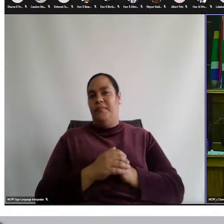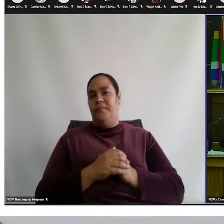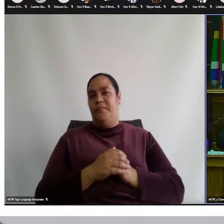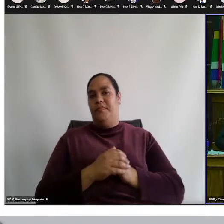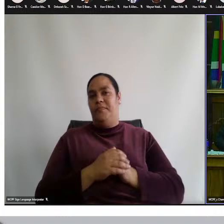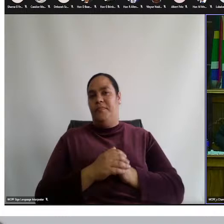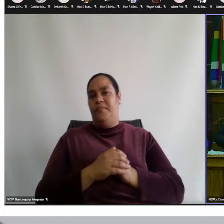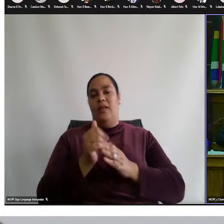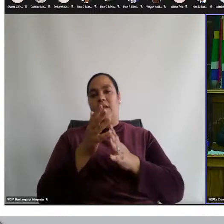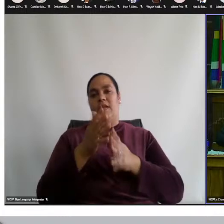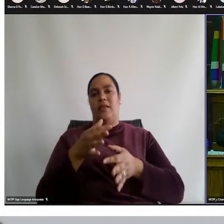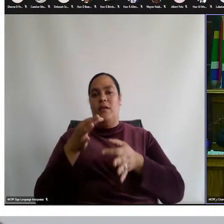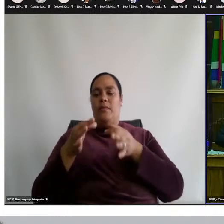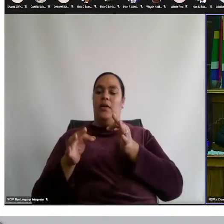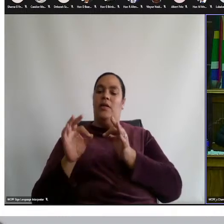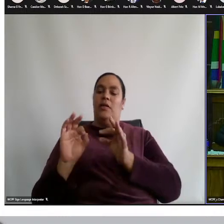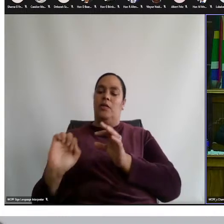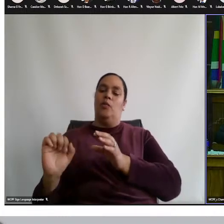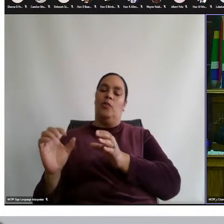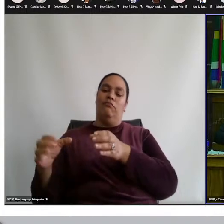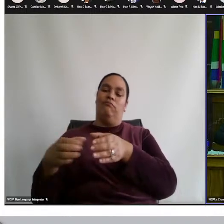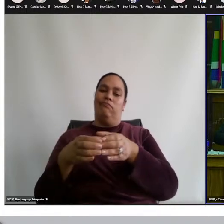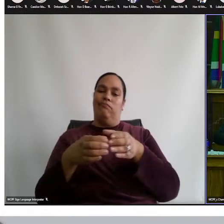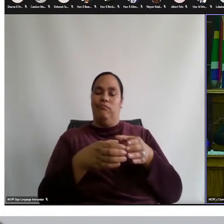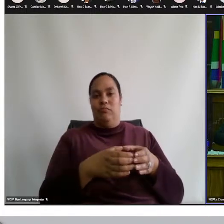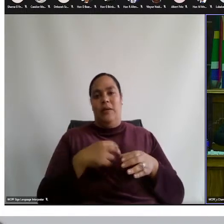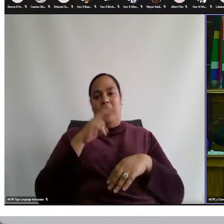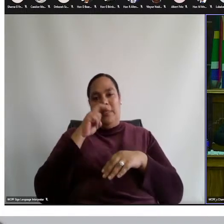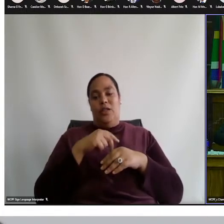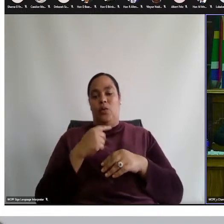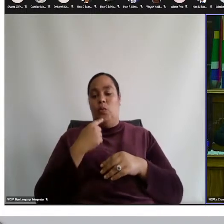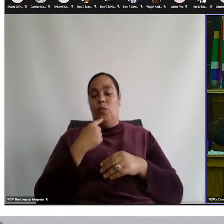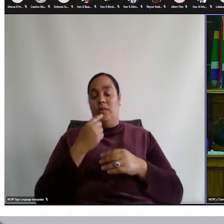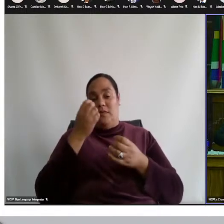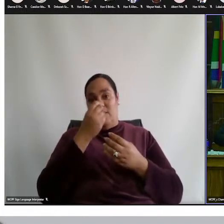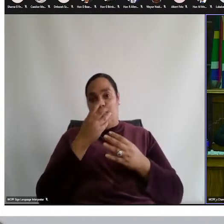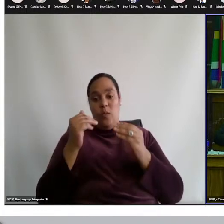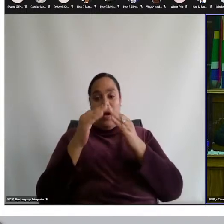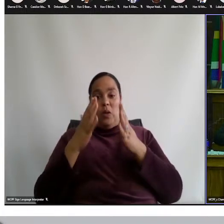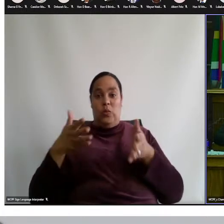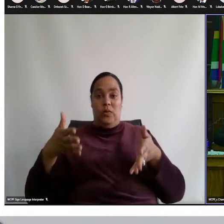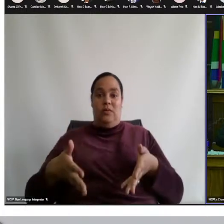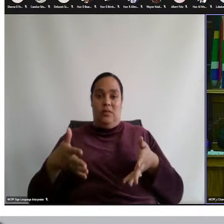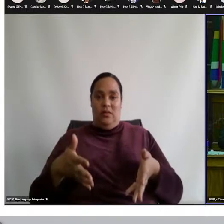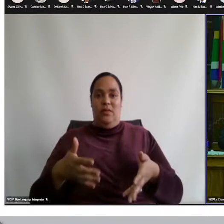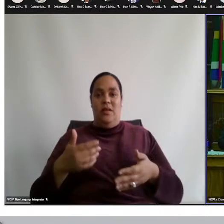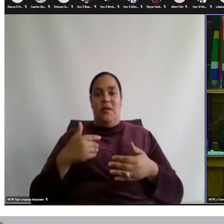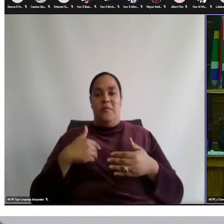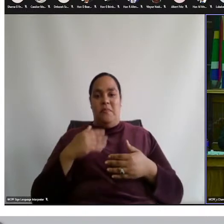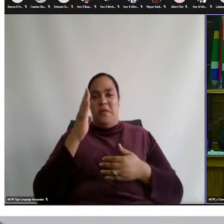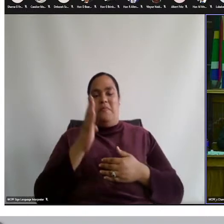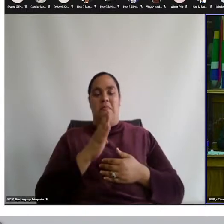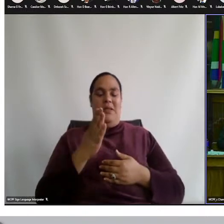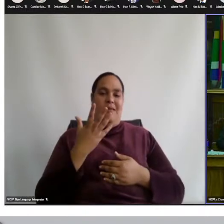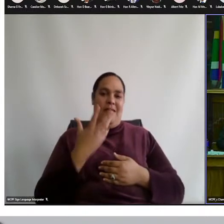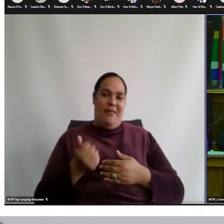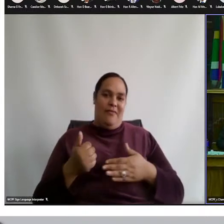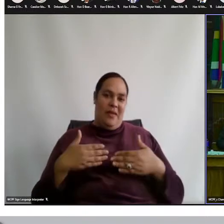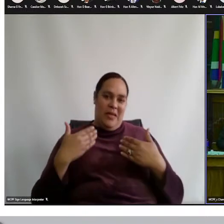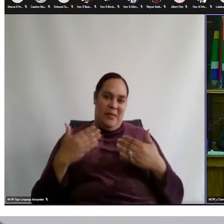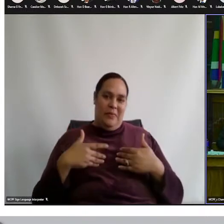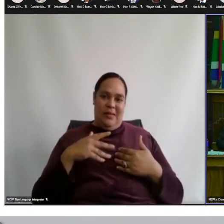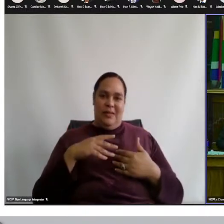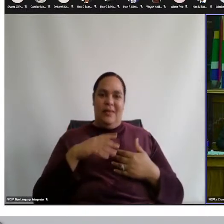leaders of political parties. And I must say, in the house, I'm blessed